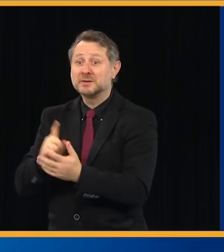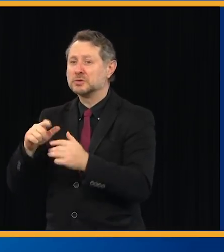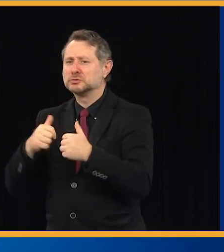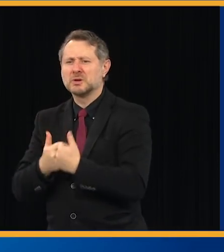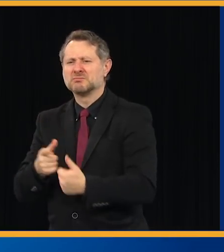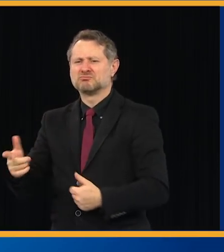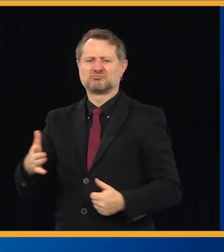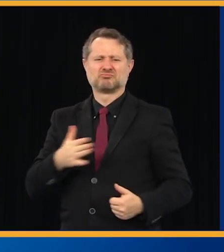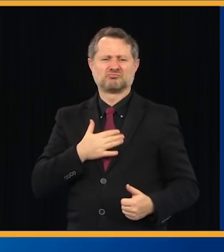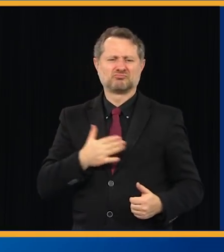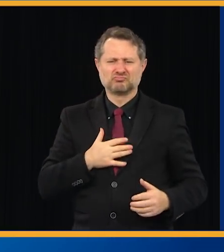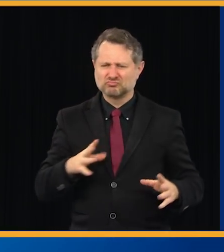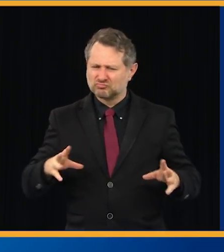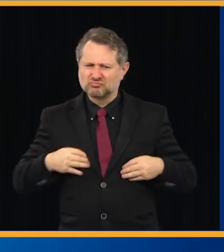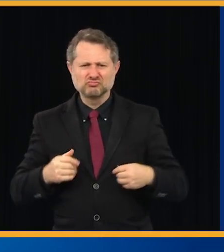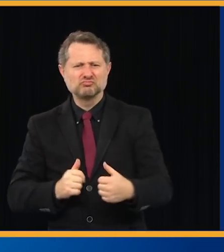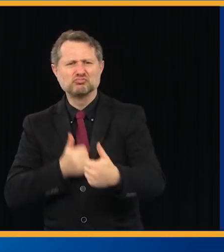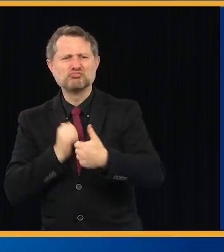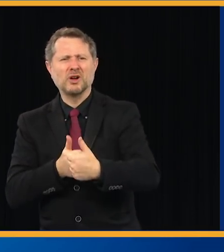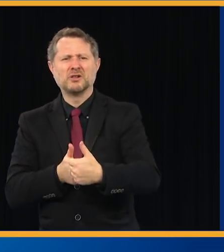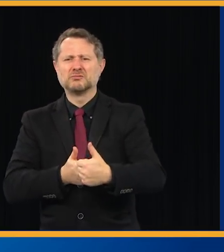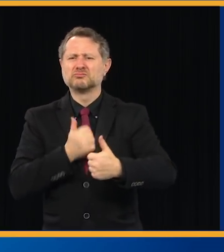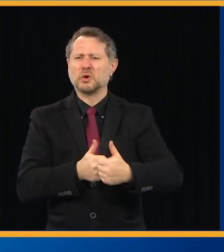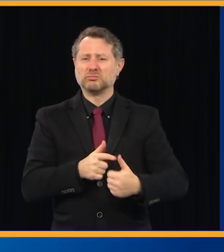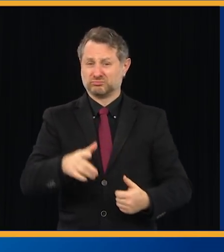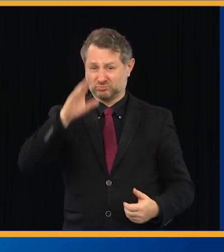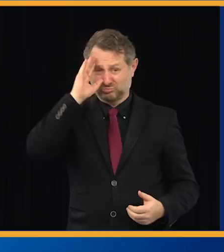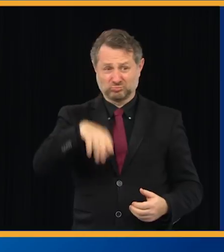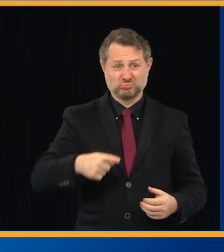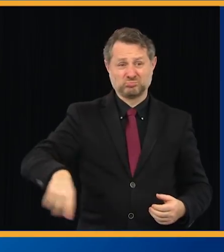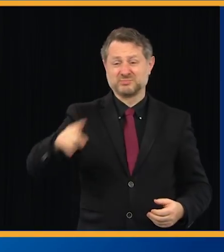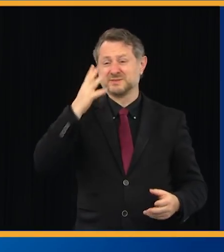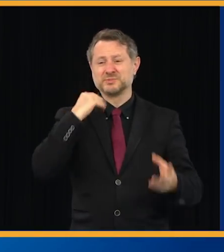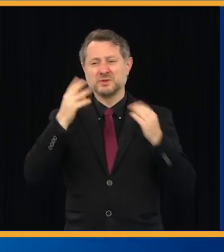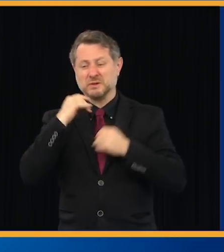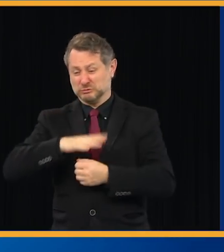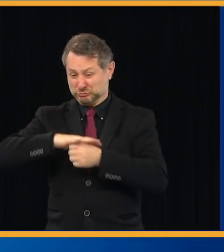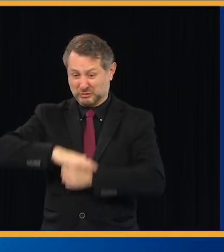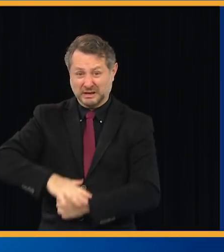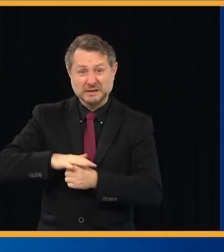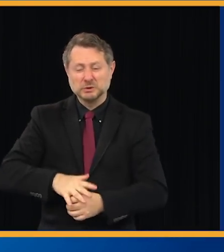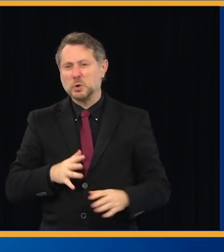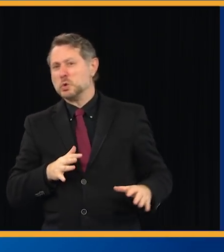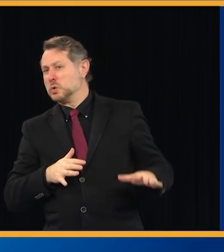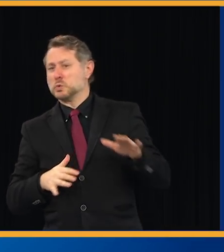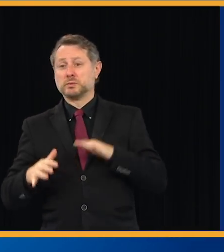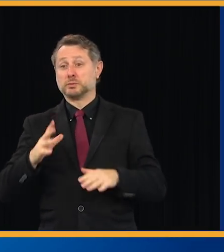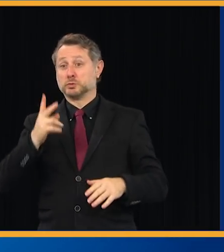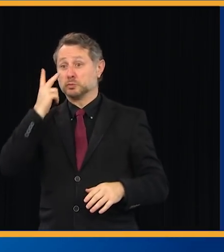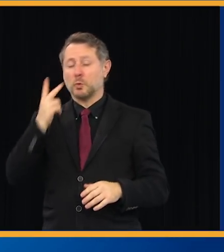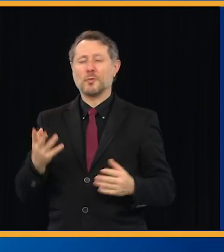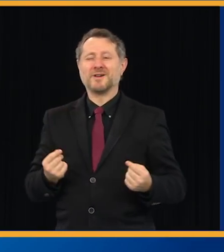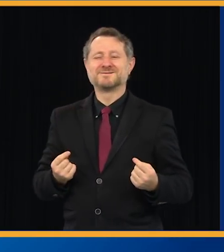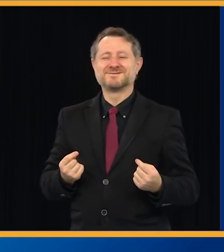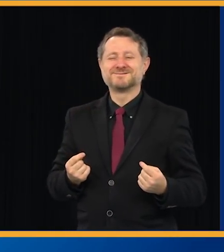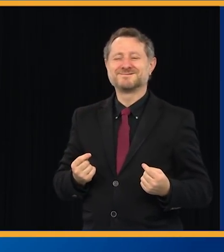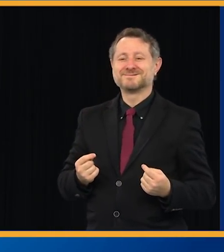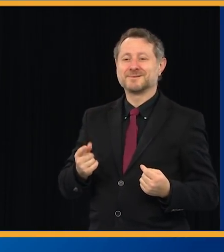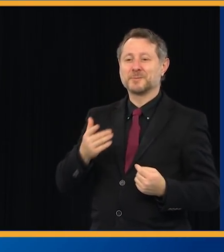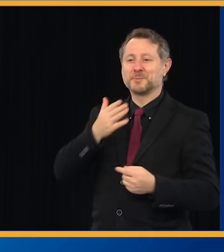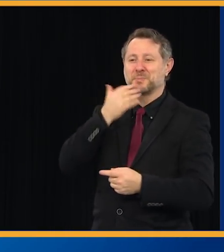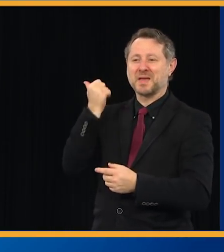pressure is on in our lives, you wind up seeing the best and the worst in people,